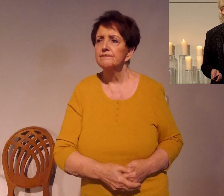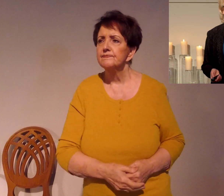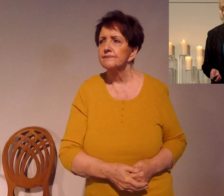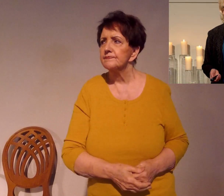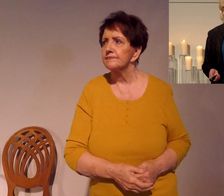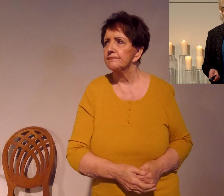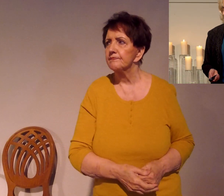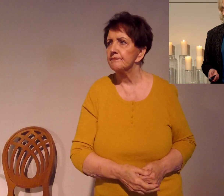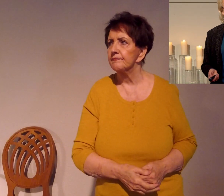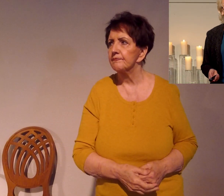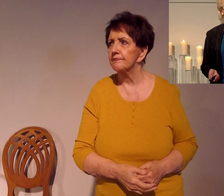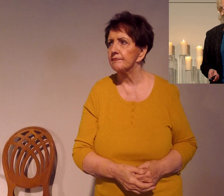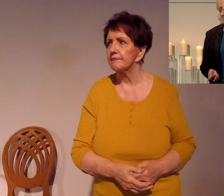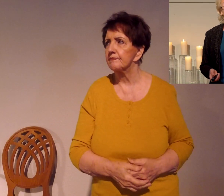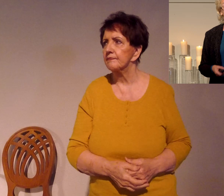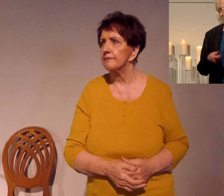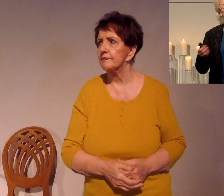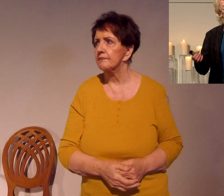is